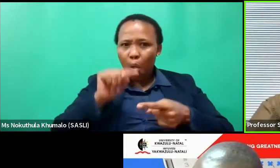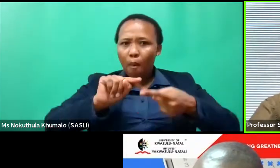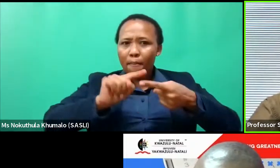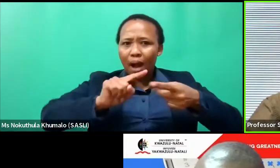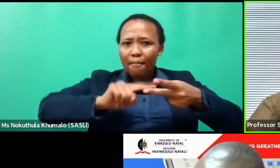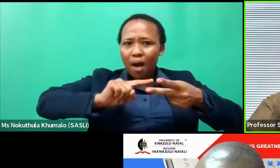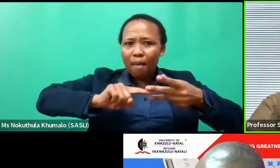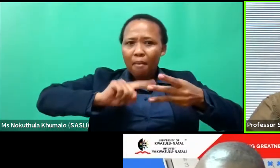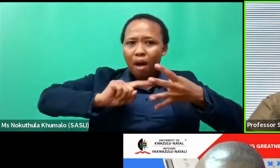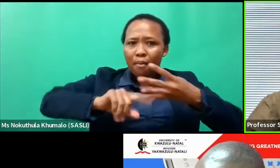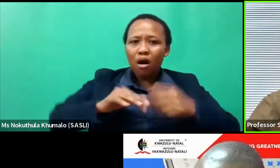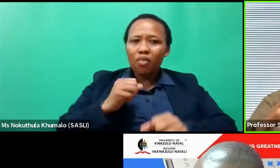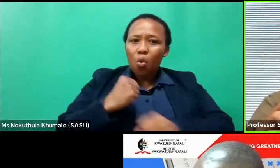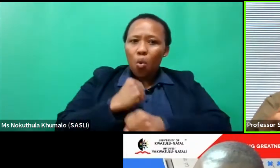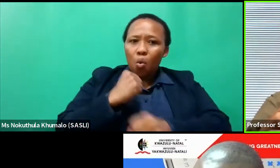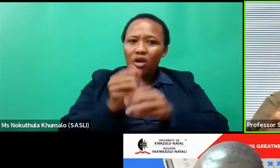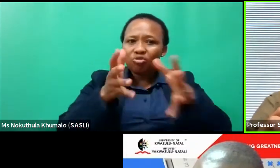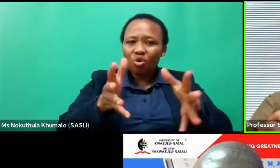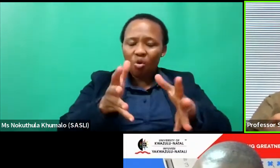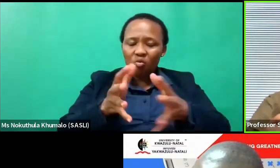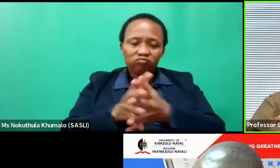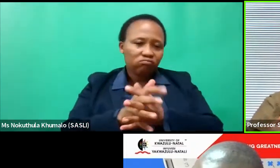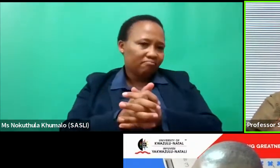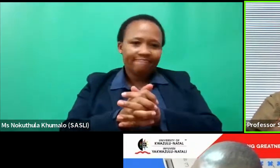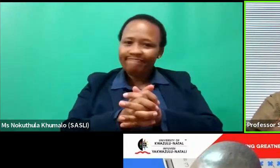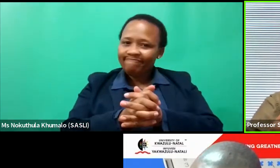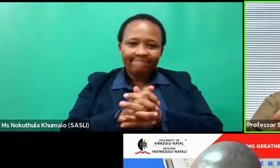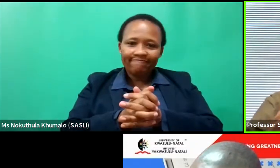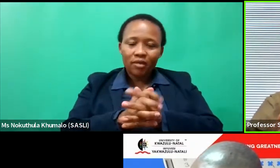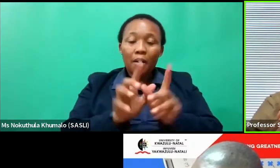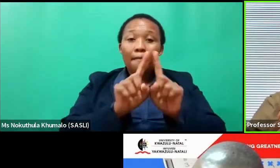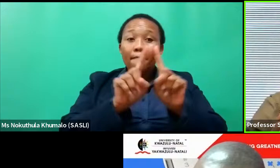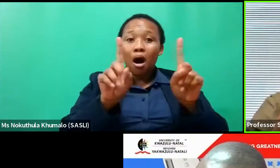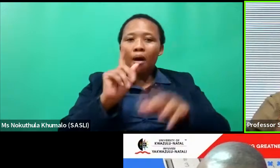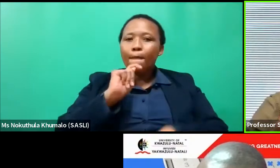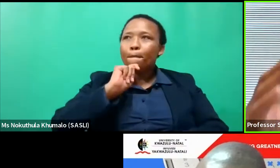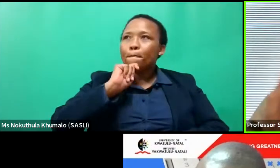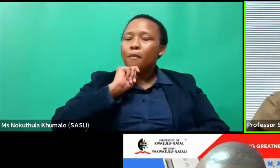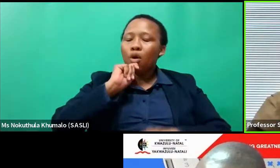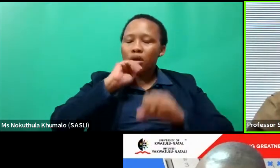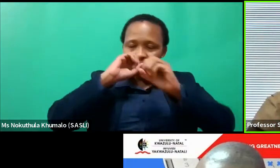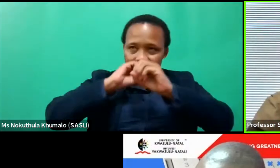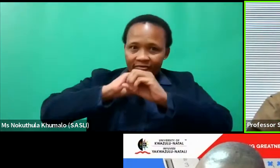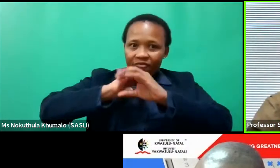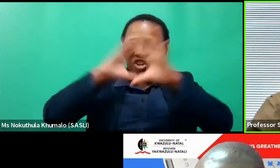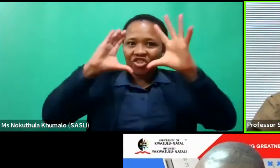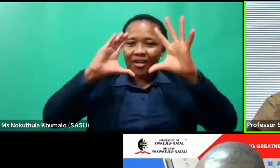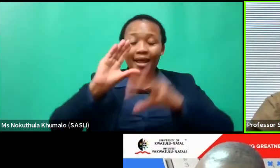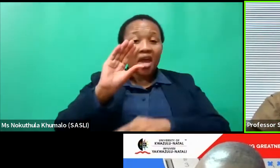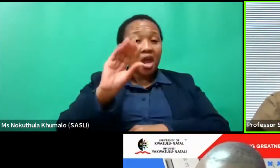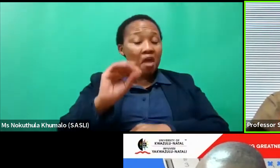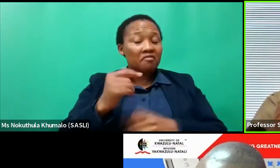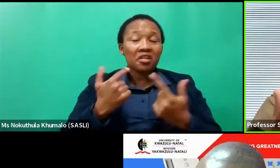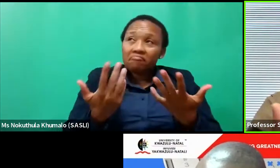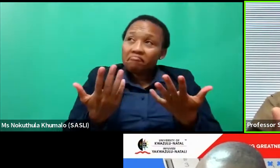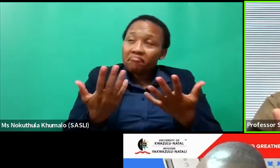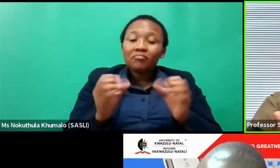right? But if you have a vision in the morning and you say, well, I'll embrace the tough parts